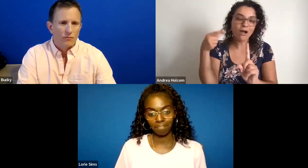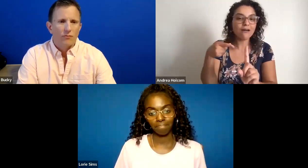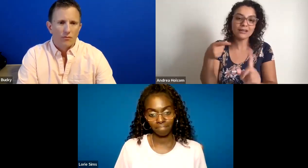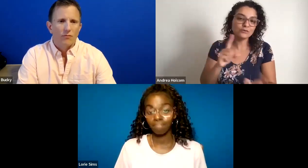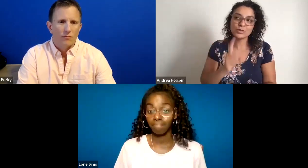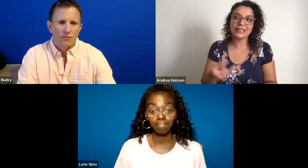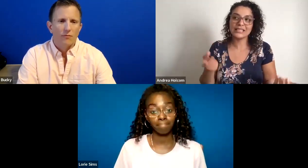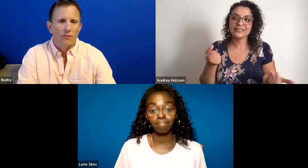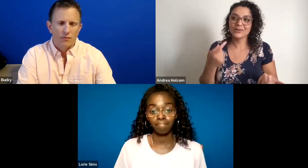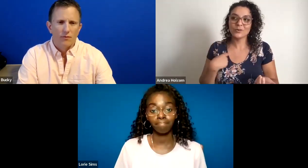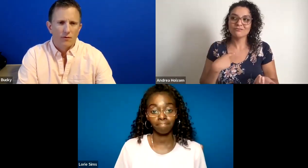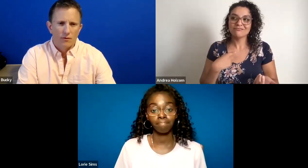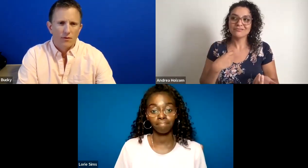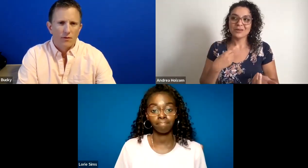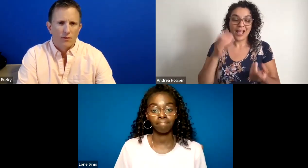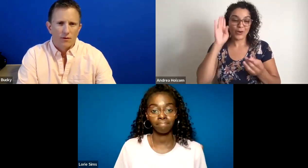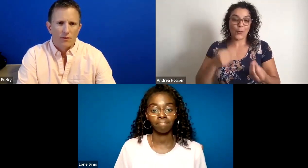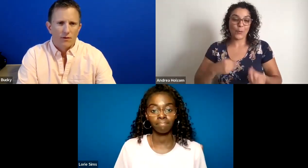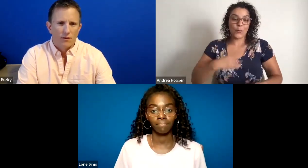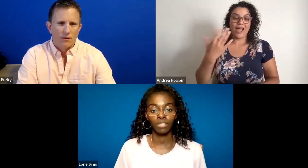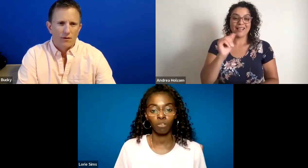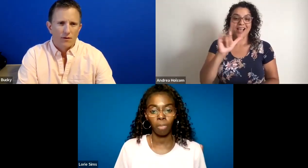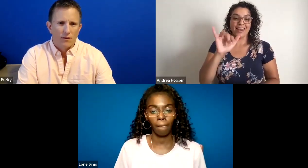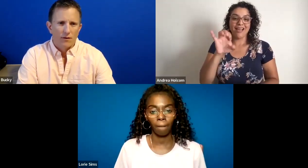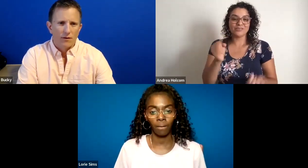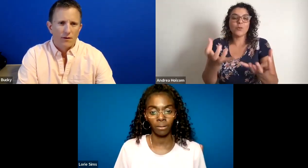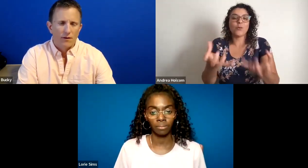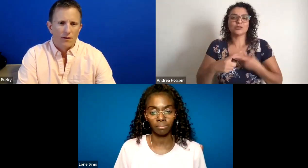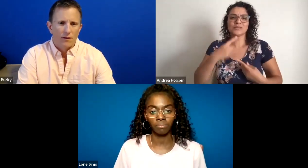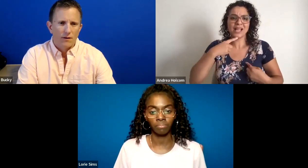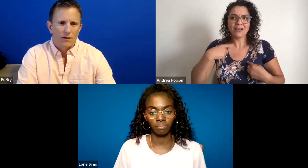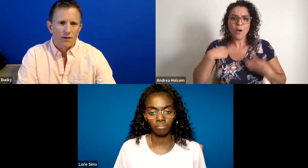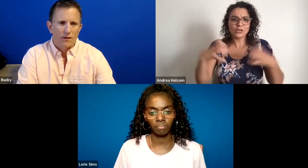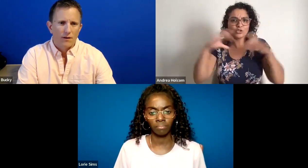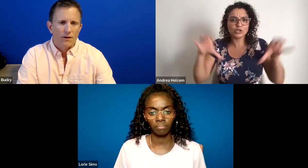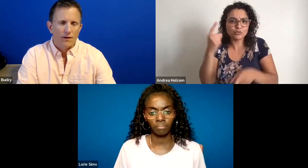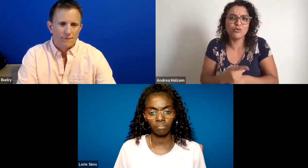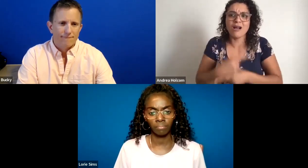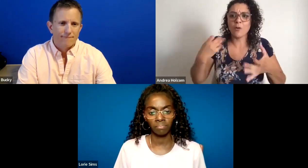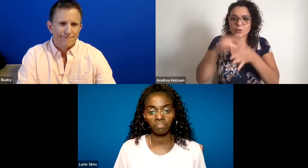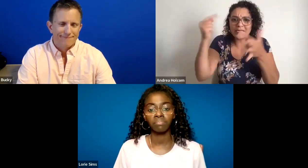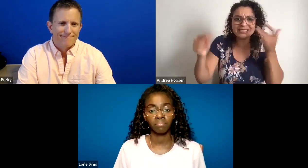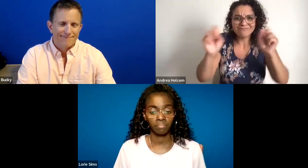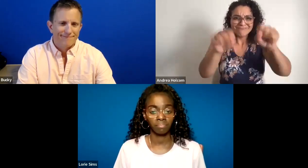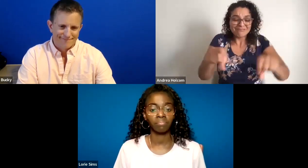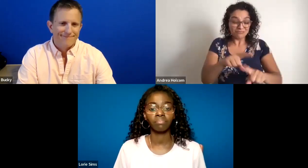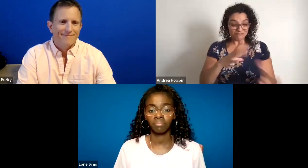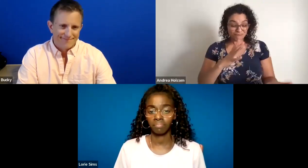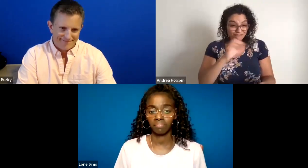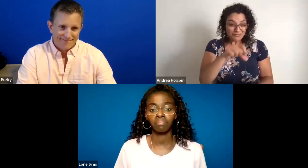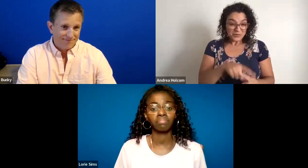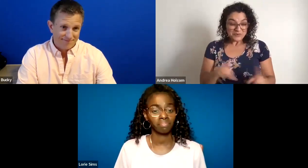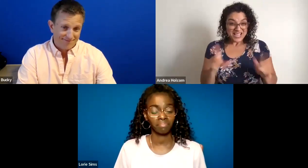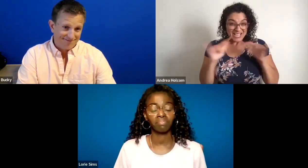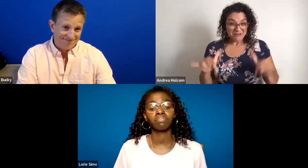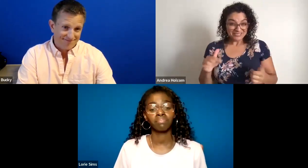decisions on your own. It's tough, really, because I know, you know, white allies want to say, oh, we're doing the right thing, we're